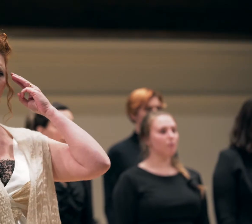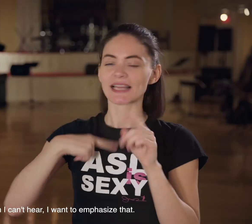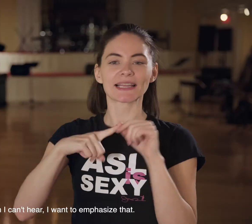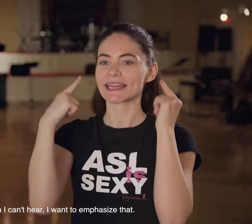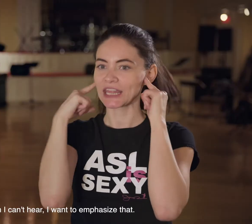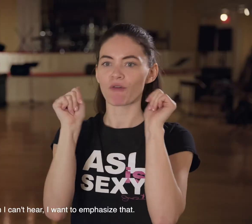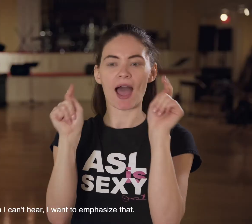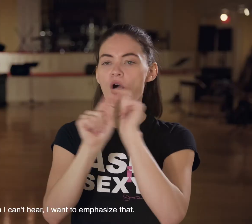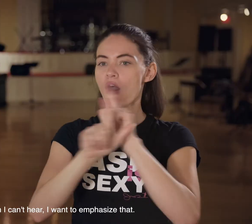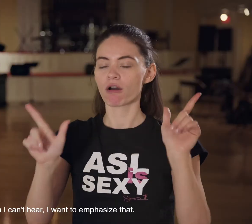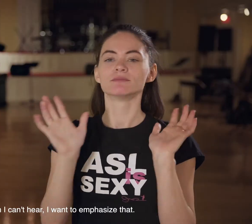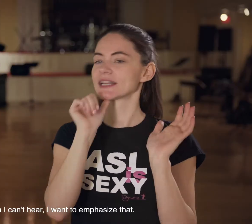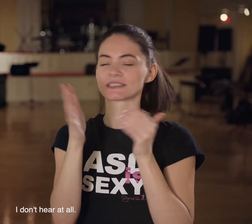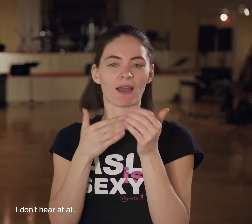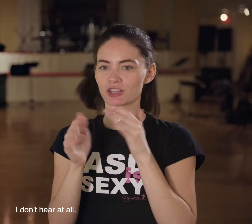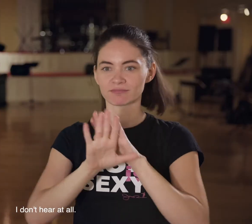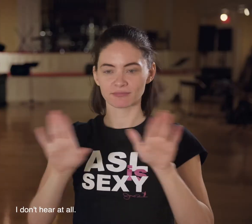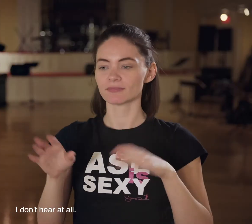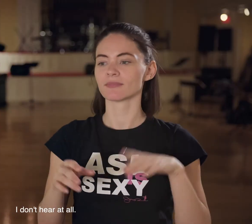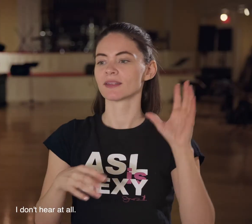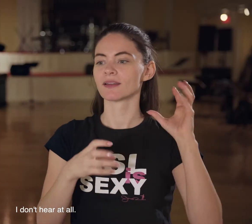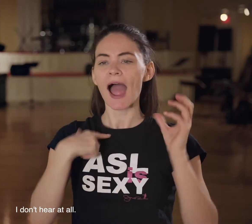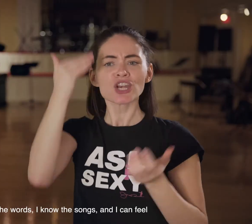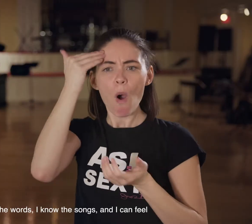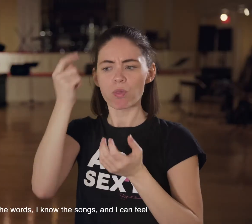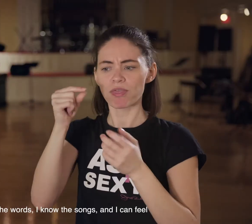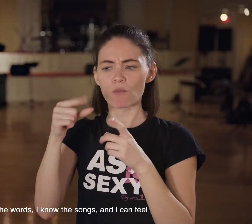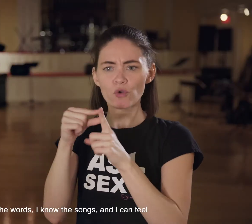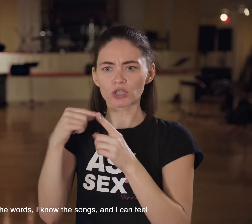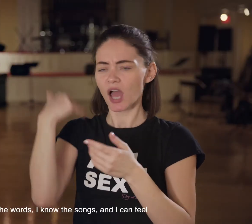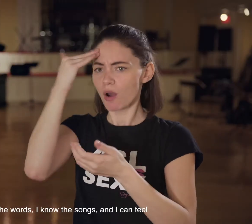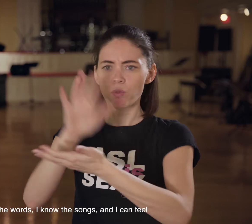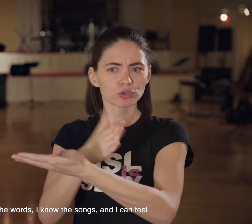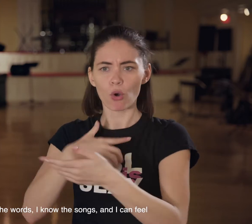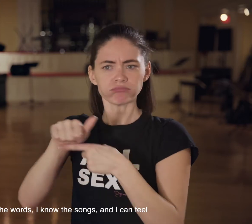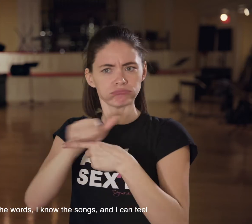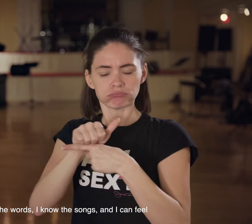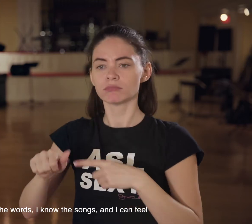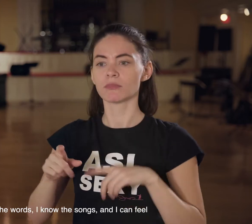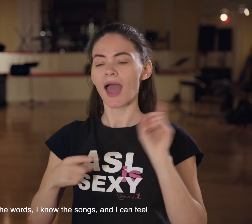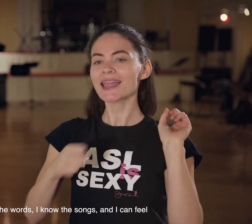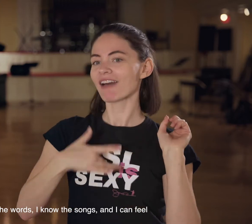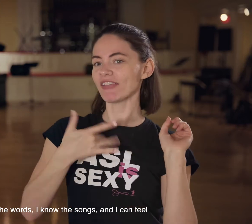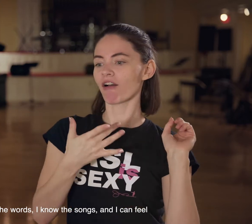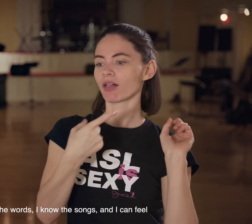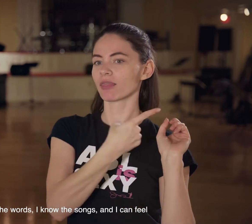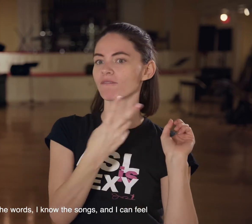Even though I can't hear, I want to emphasize that. I don't hear at all. But I still know the words. I know the songs and I can feel